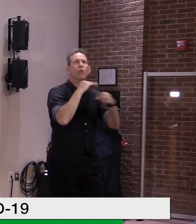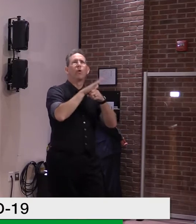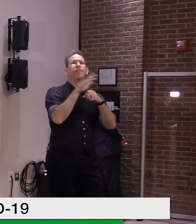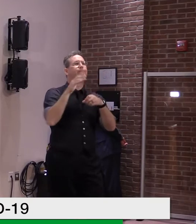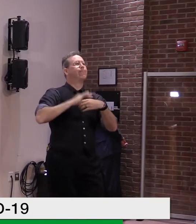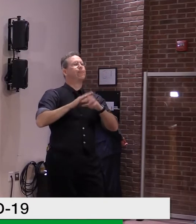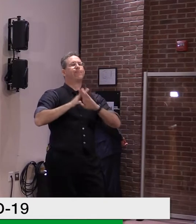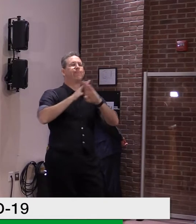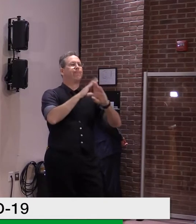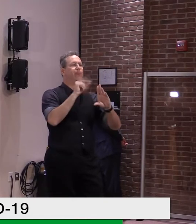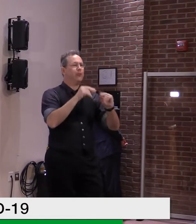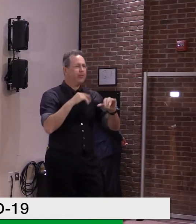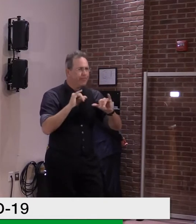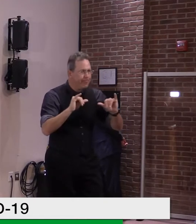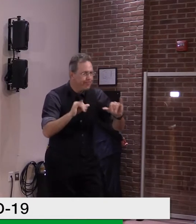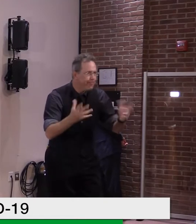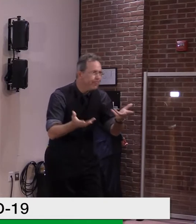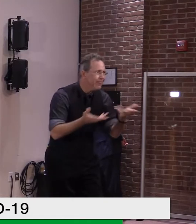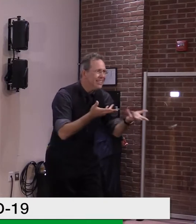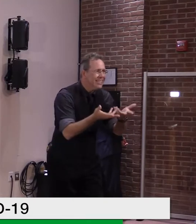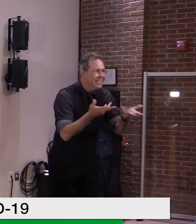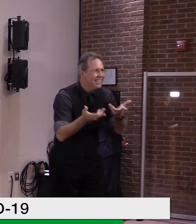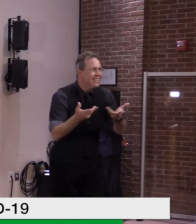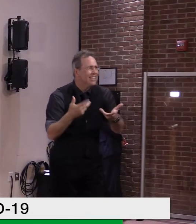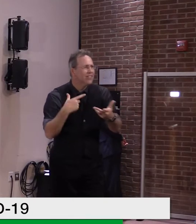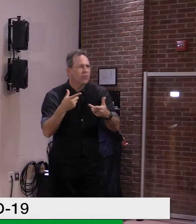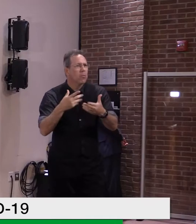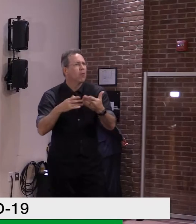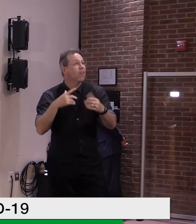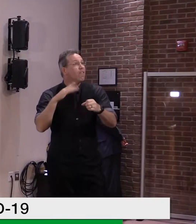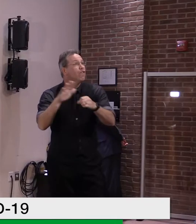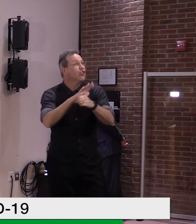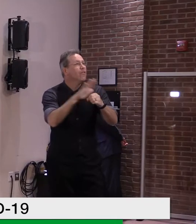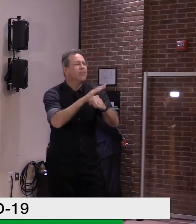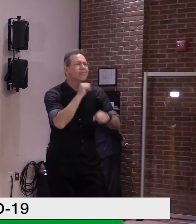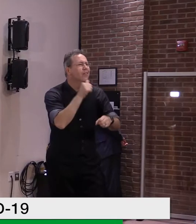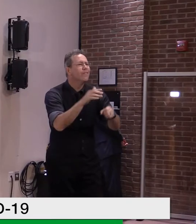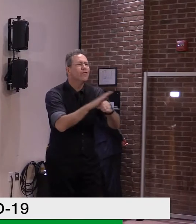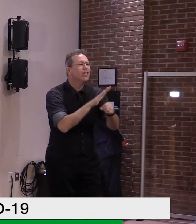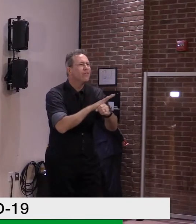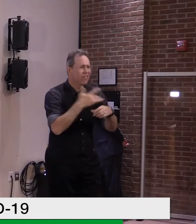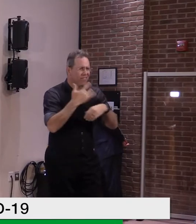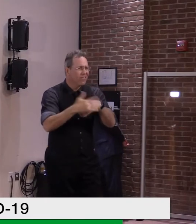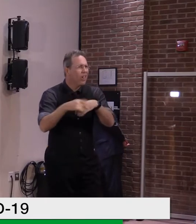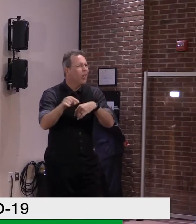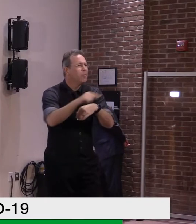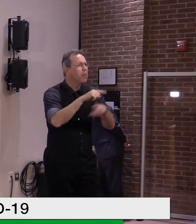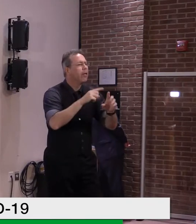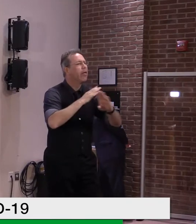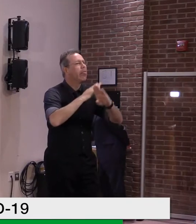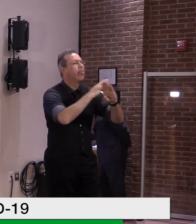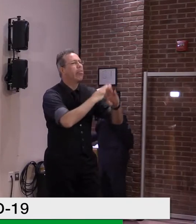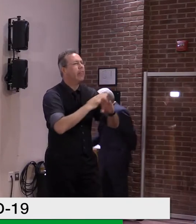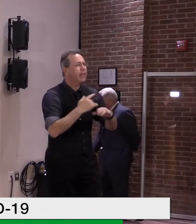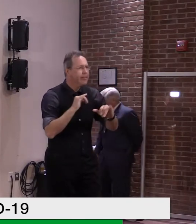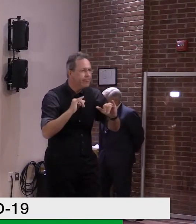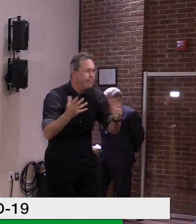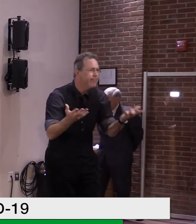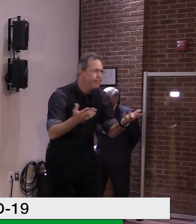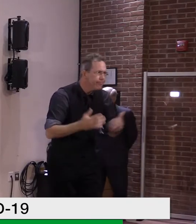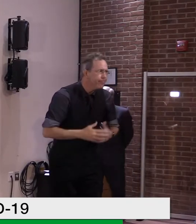direct nexus to COVID-19. Again, it's hard to say that there's one circumstance that fits